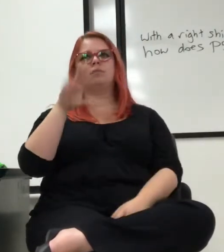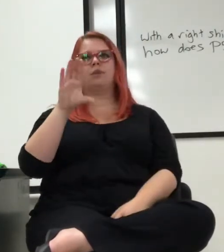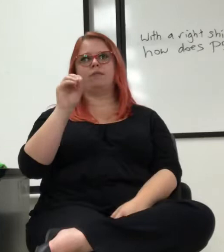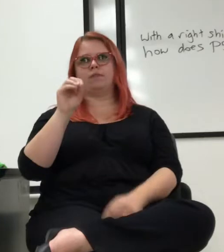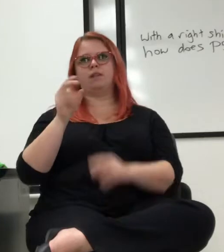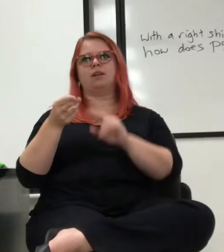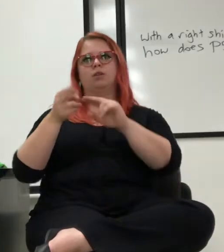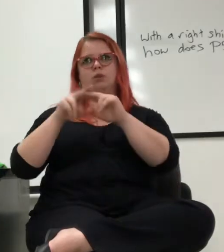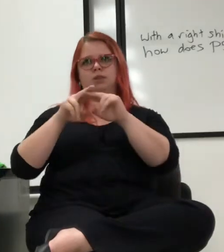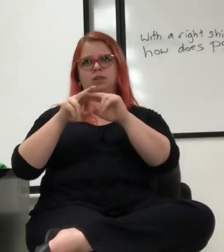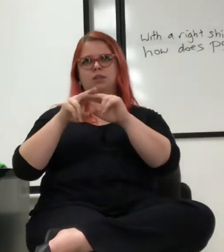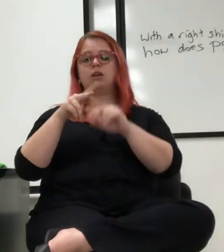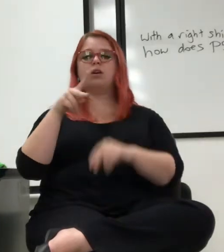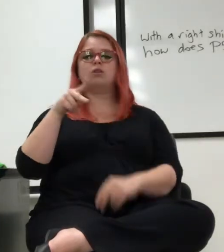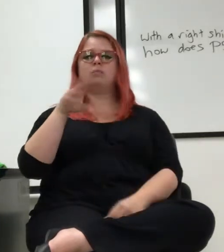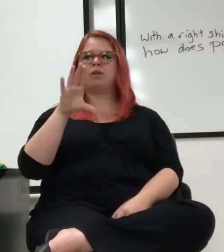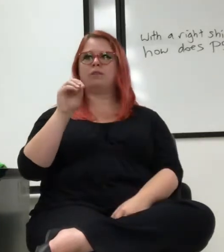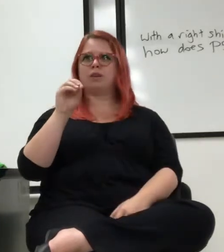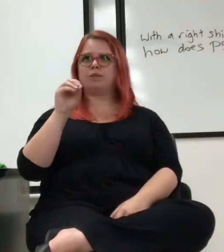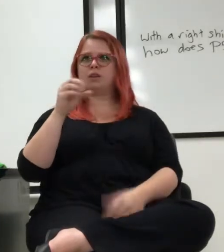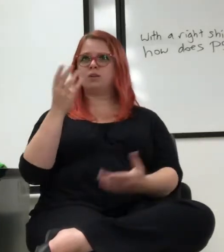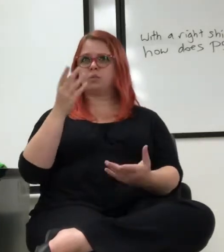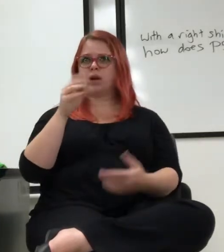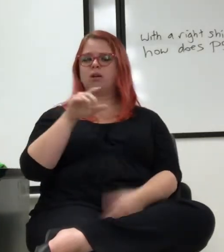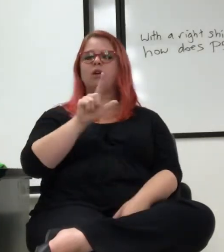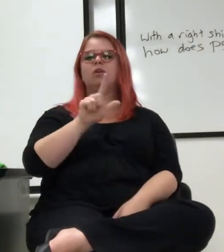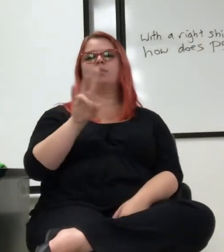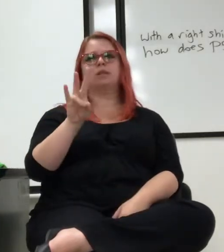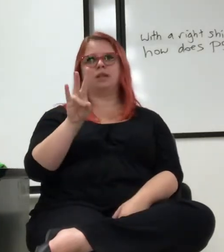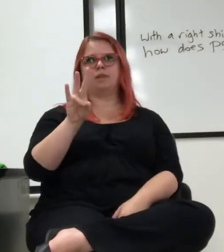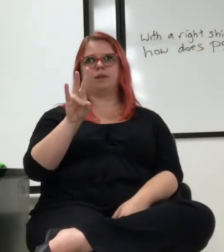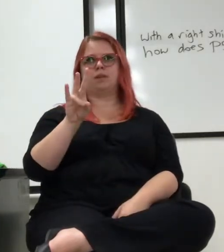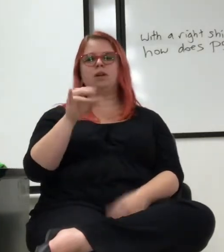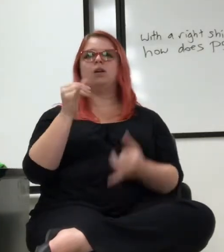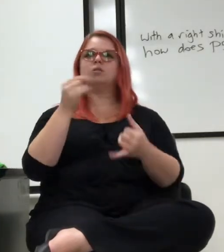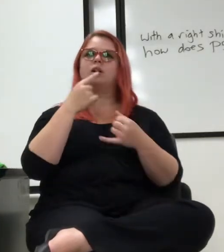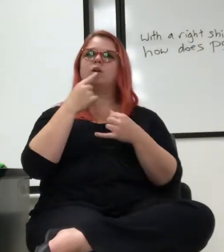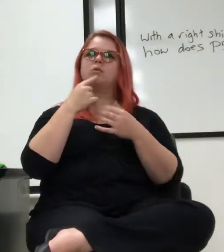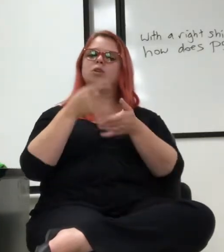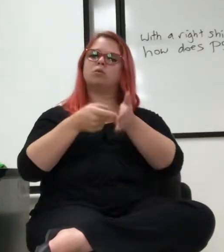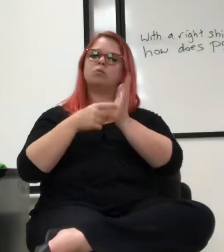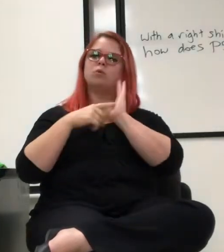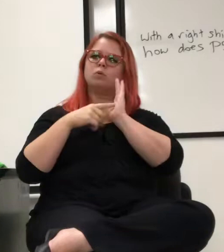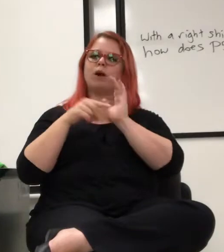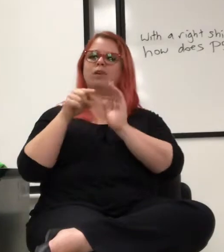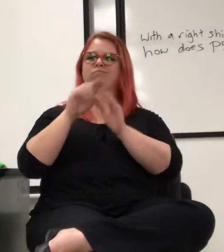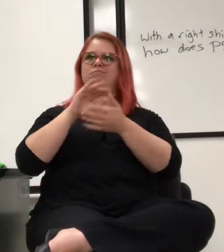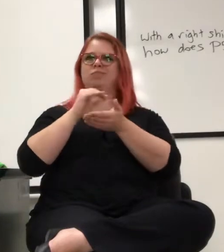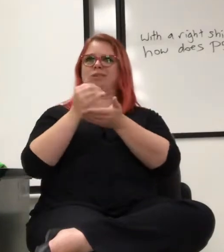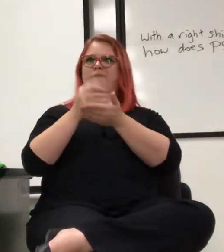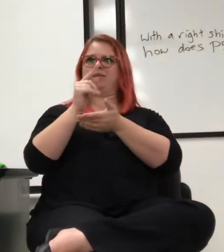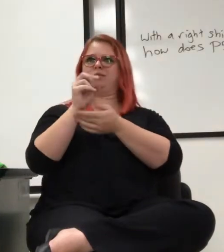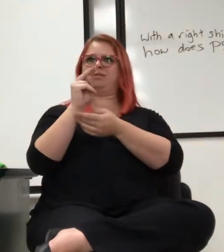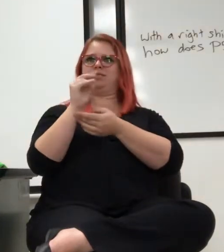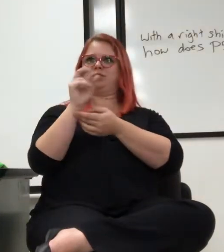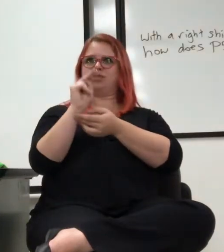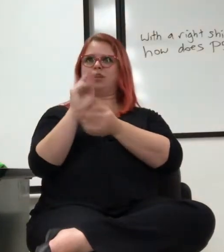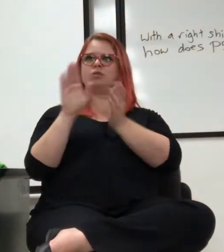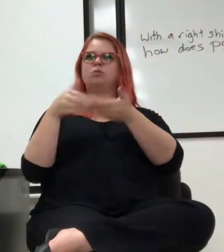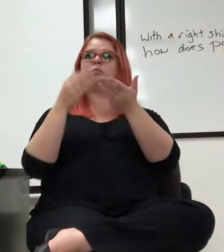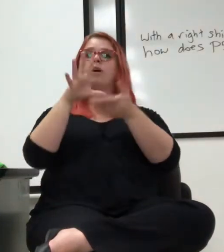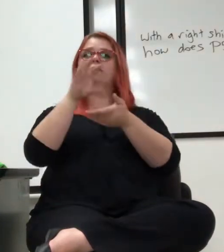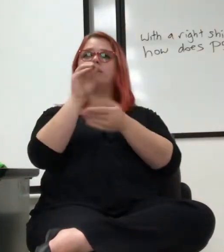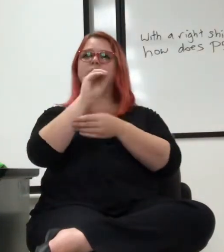is P50? 27. You're saying it takes that much tension to provide 50% saturation